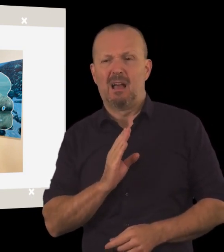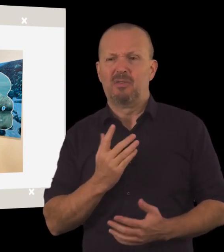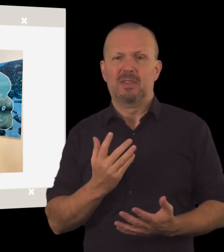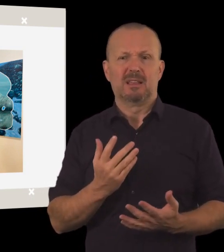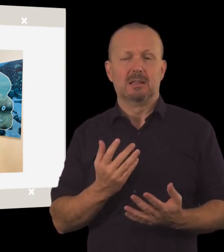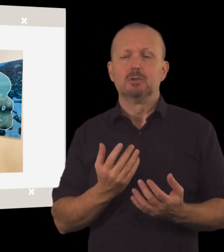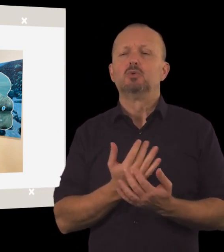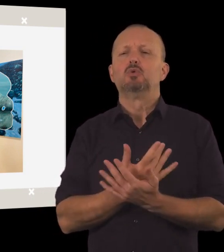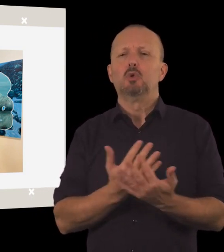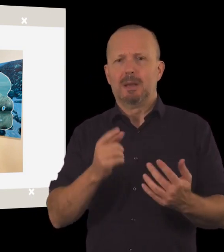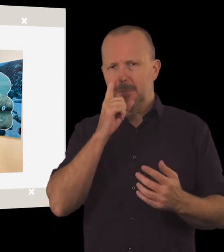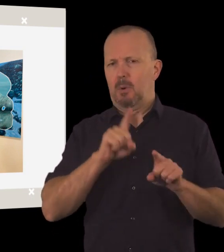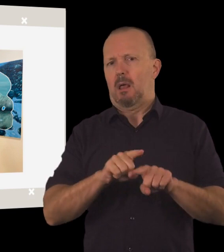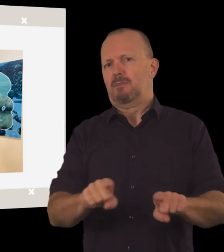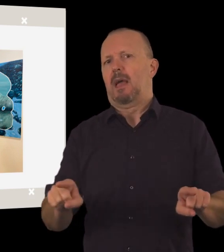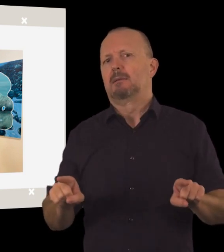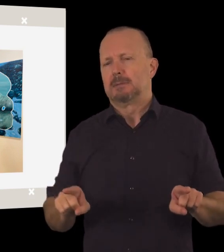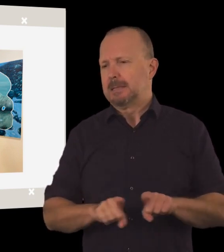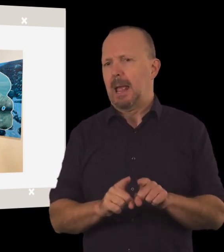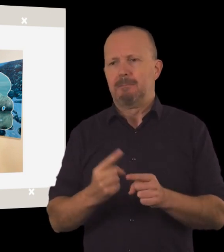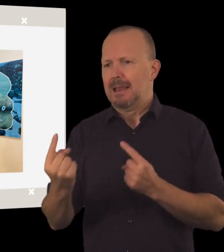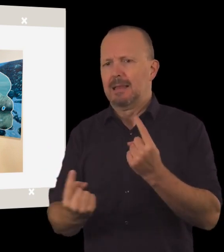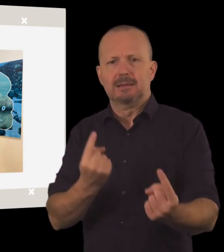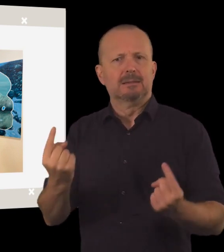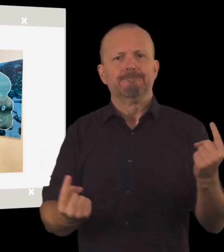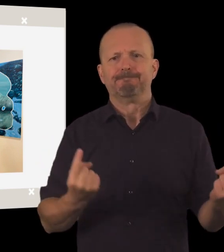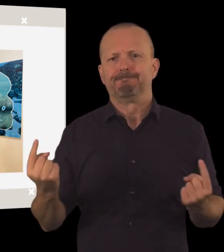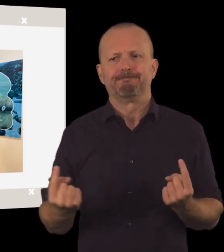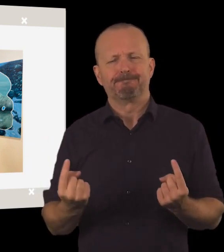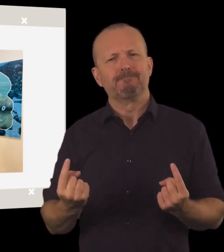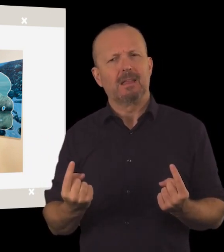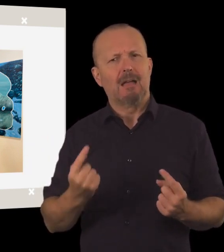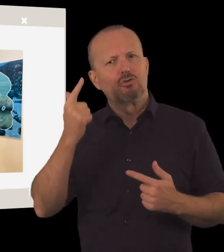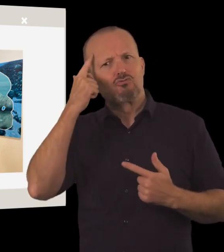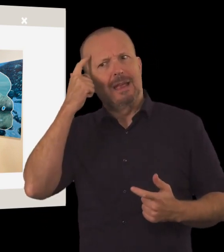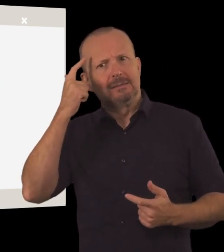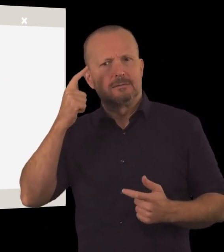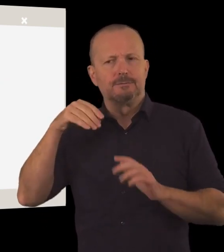I think there are too many people that experience this kind of creative low.